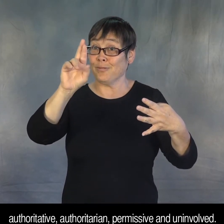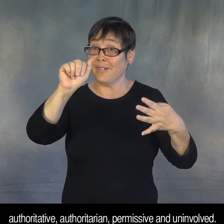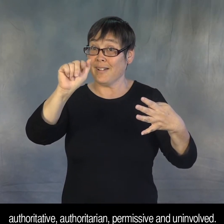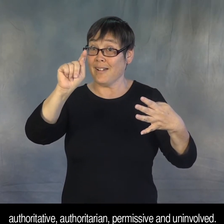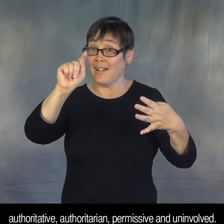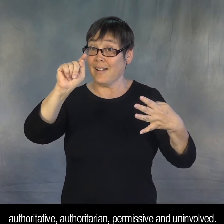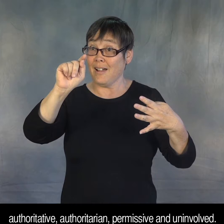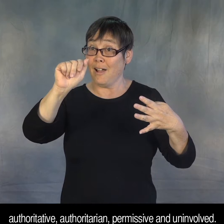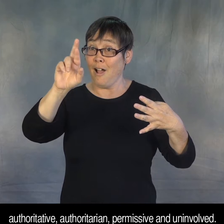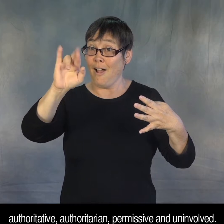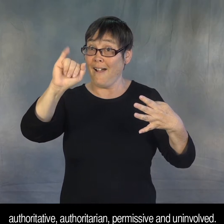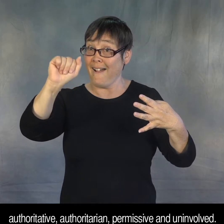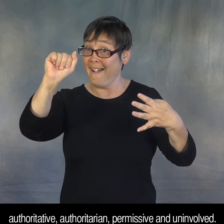authoritarian,